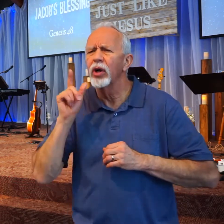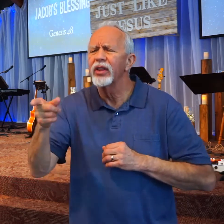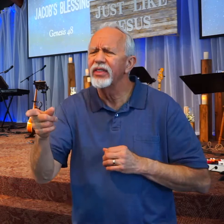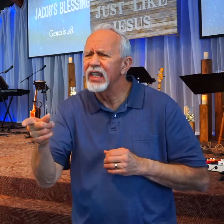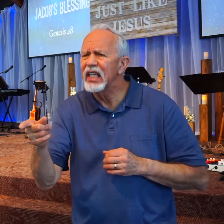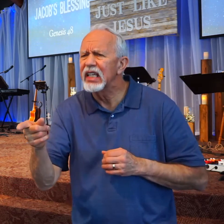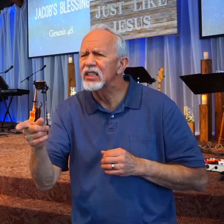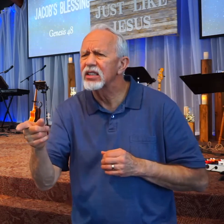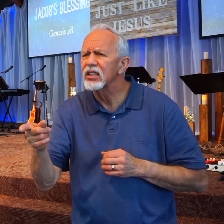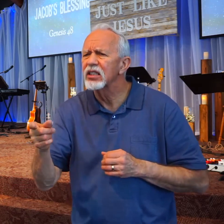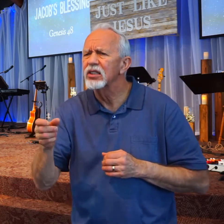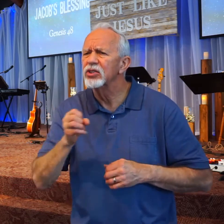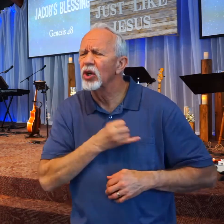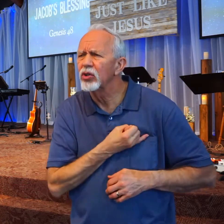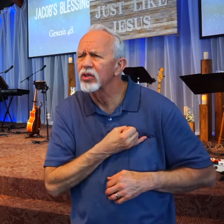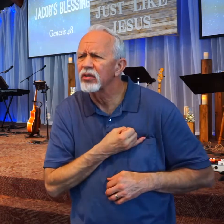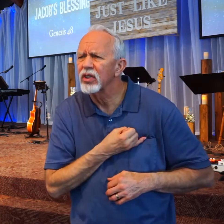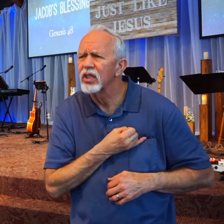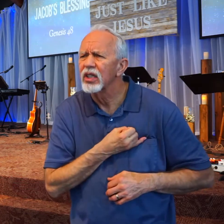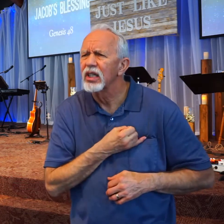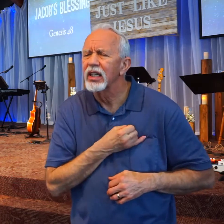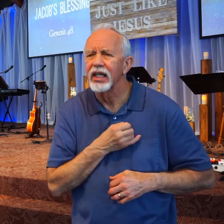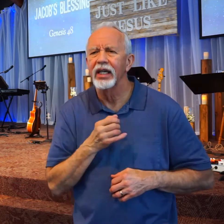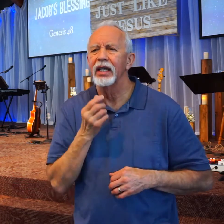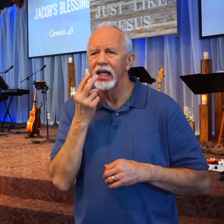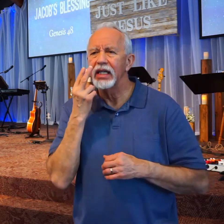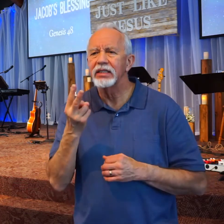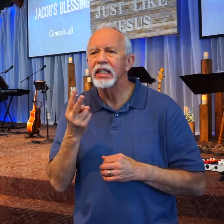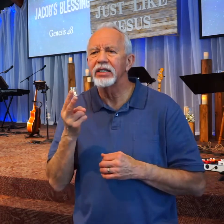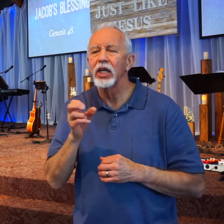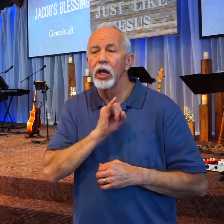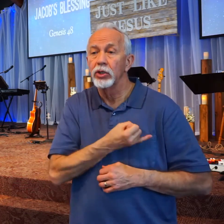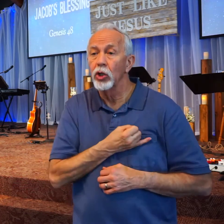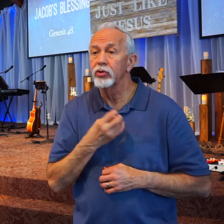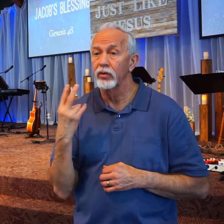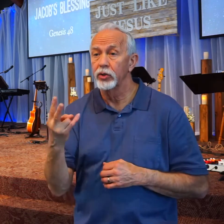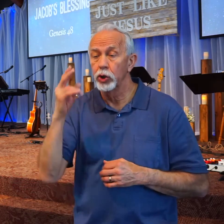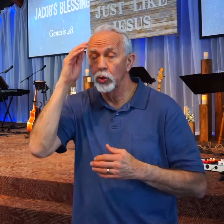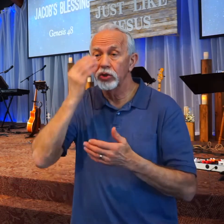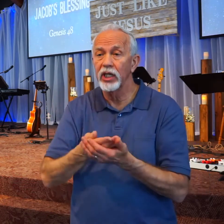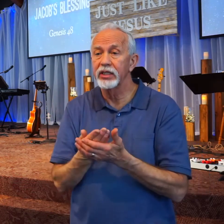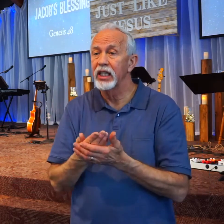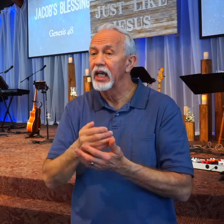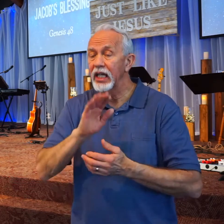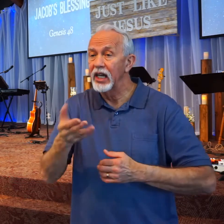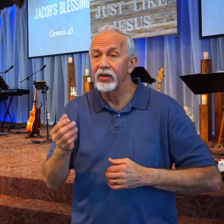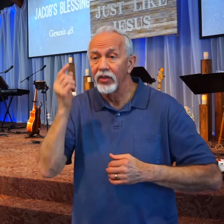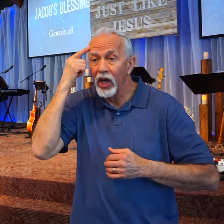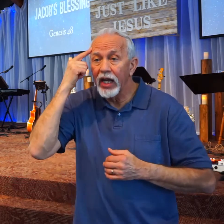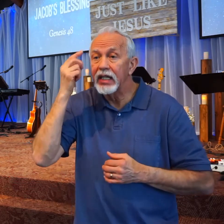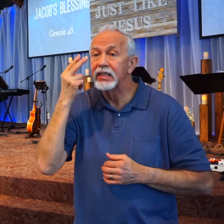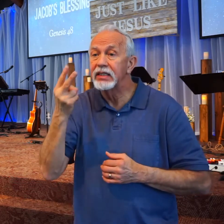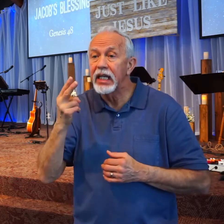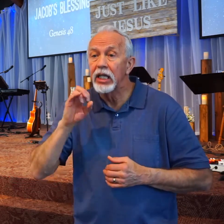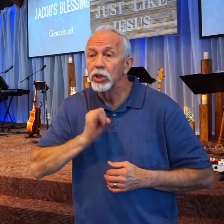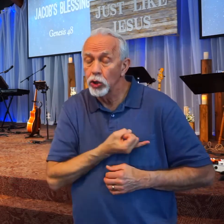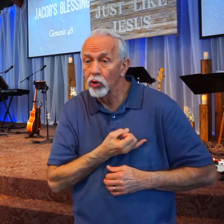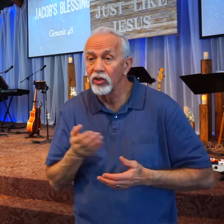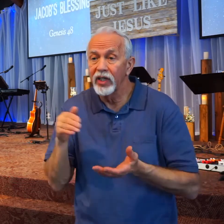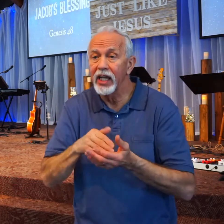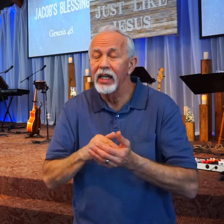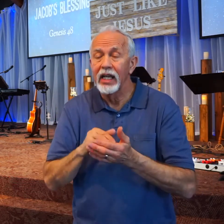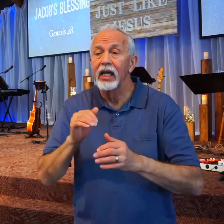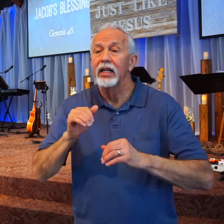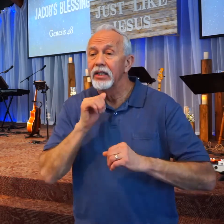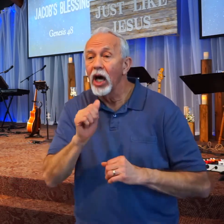these?" And picture what's happening here. I mean, he never thought he would see Joseph again, and now he has. And not